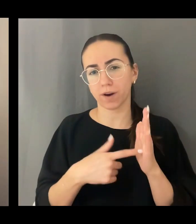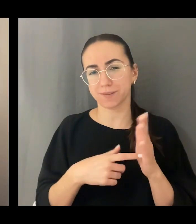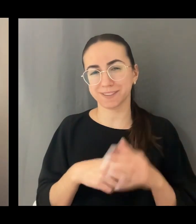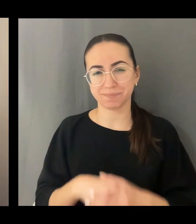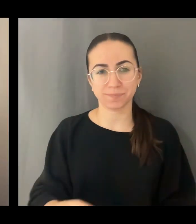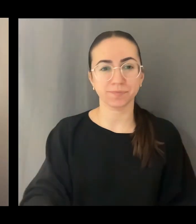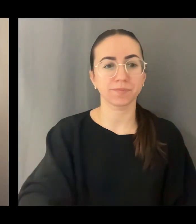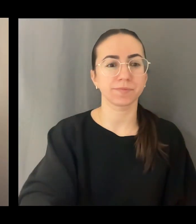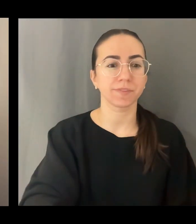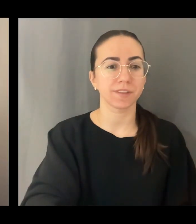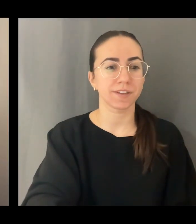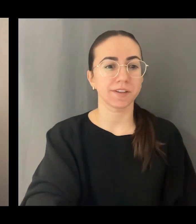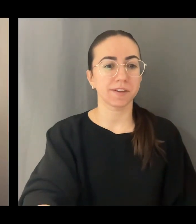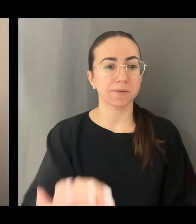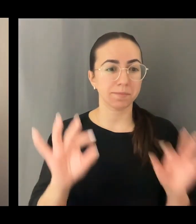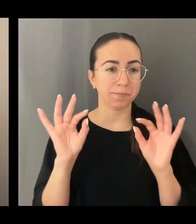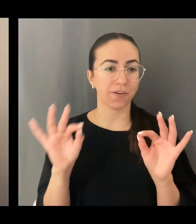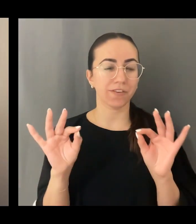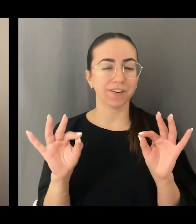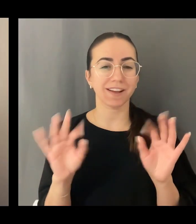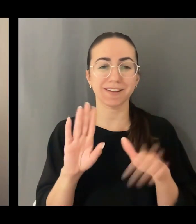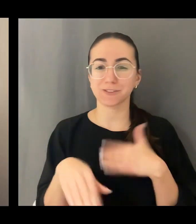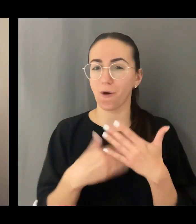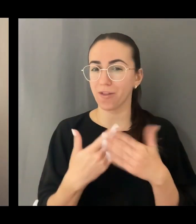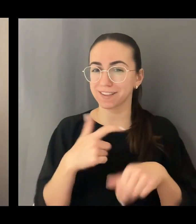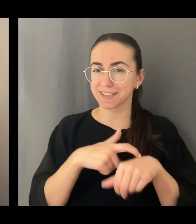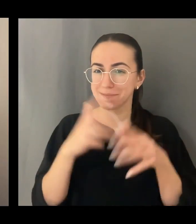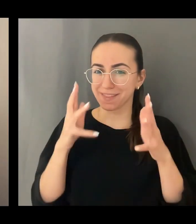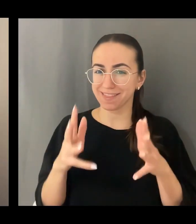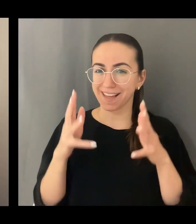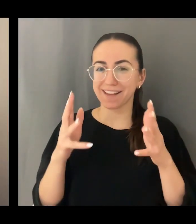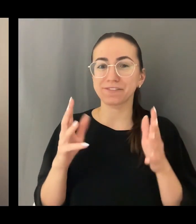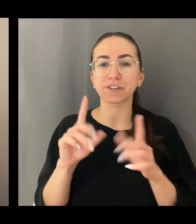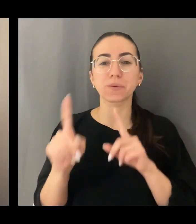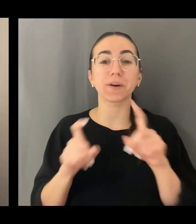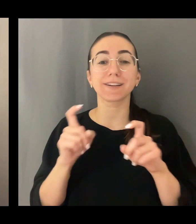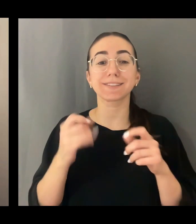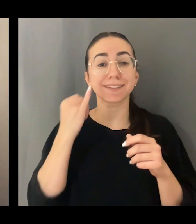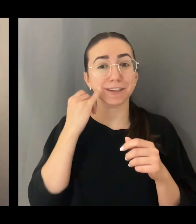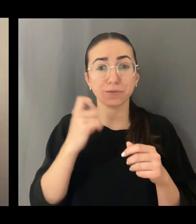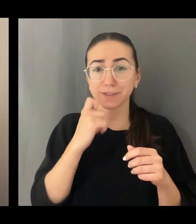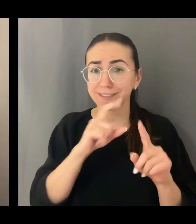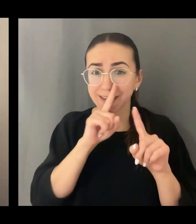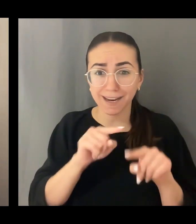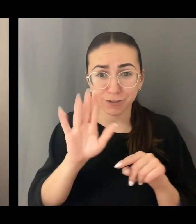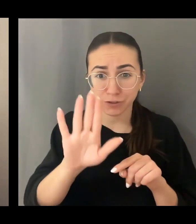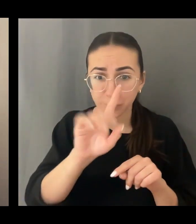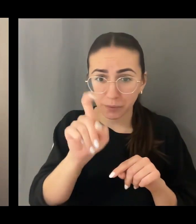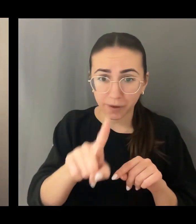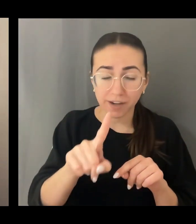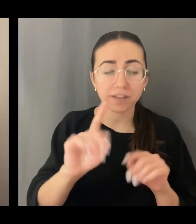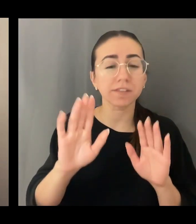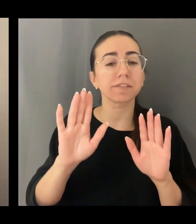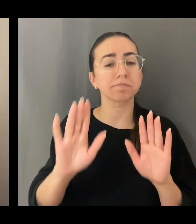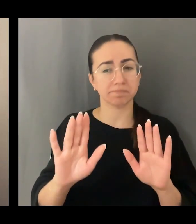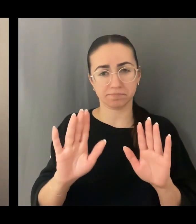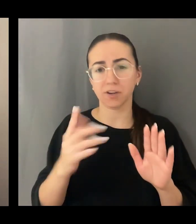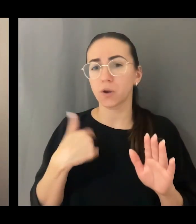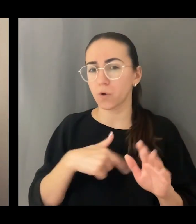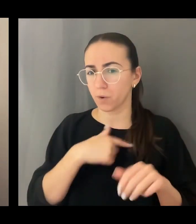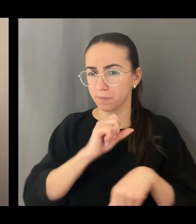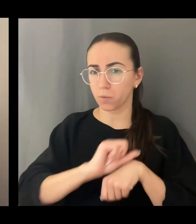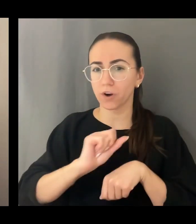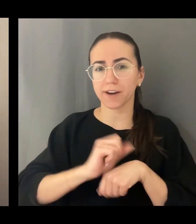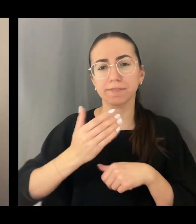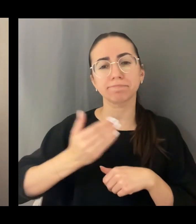Perfect. Well, that's all the time we have for questions. If we didn't get to your question specifically, we'll be working over the